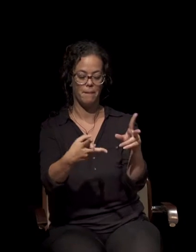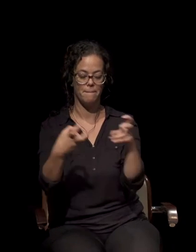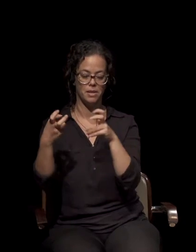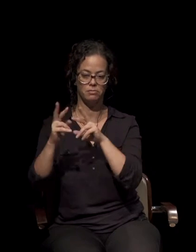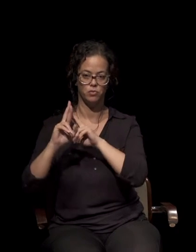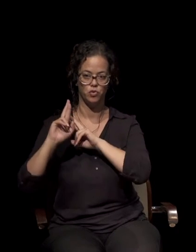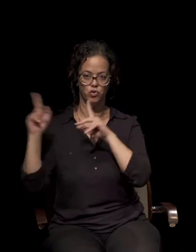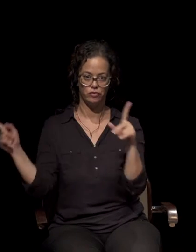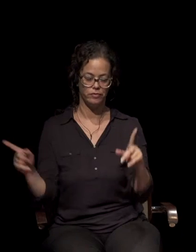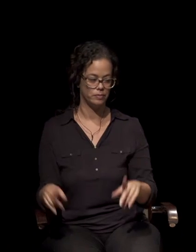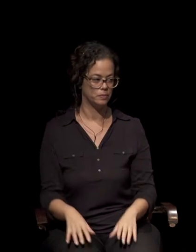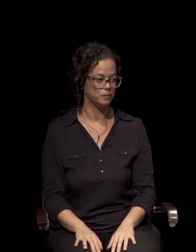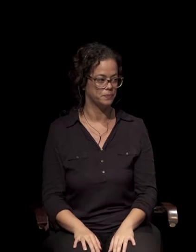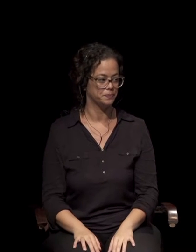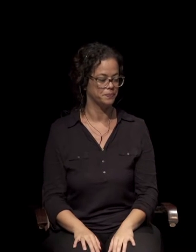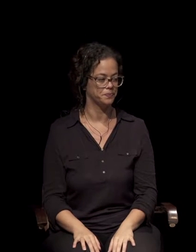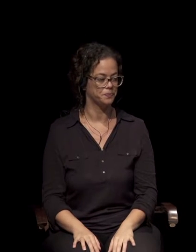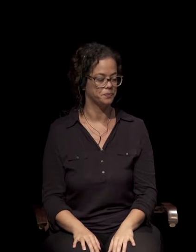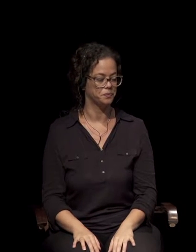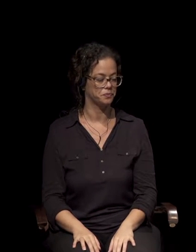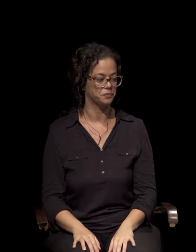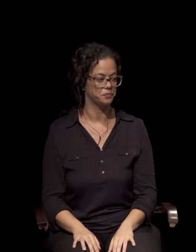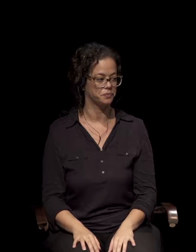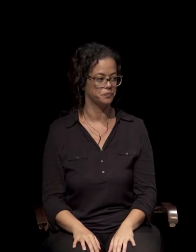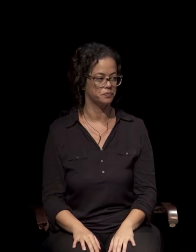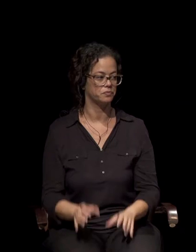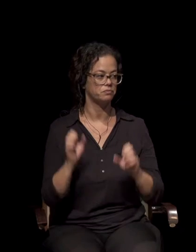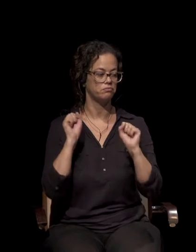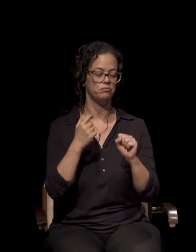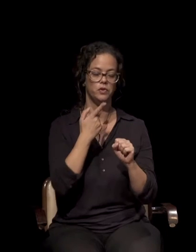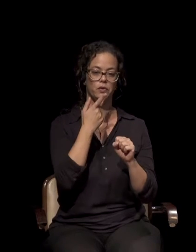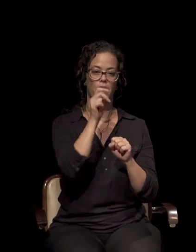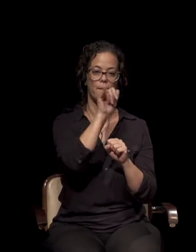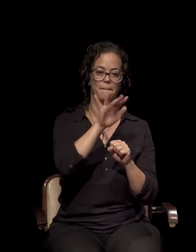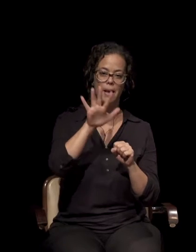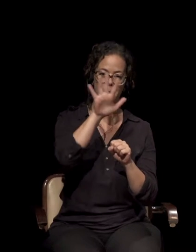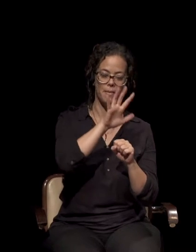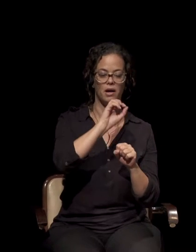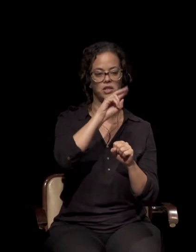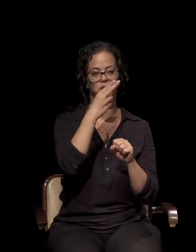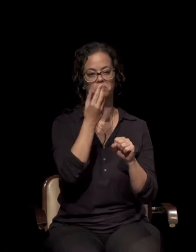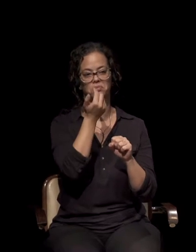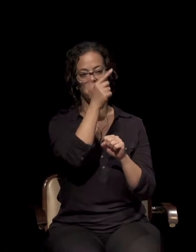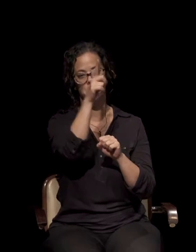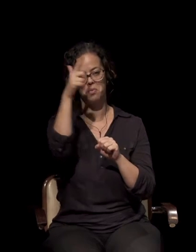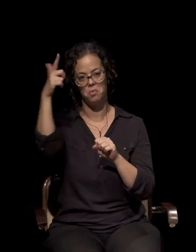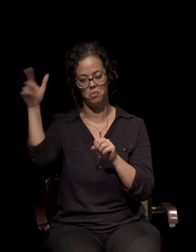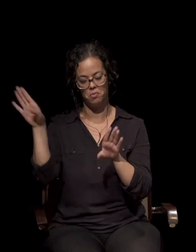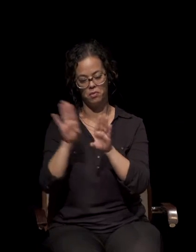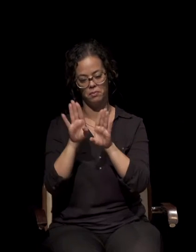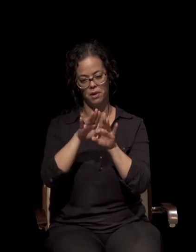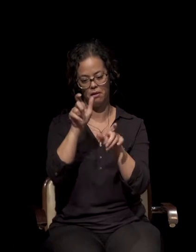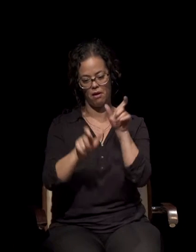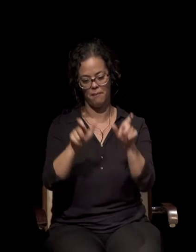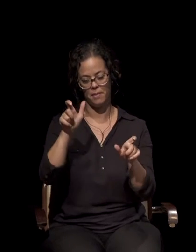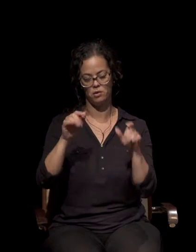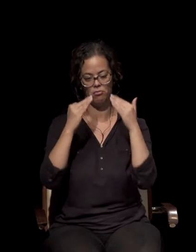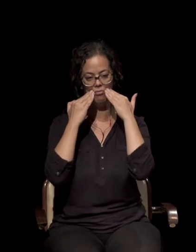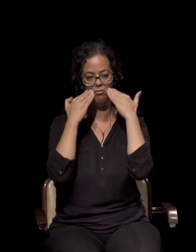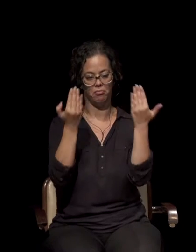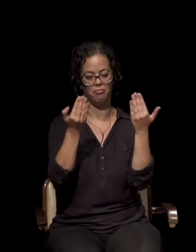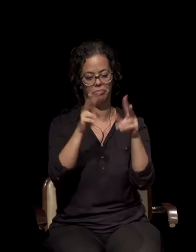What can be said for images can also be posited for other spheres in which a person becomes visible. And thus, the difficult question is